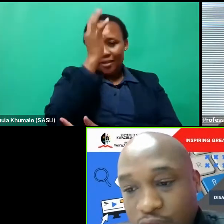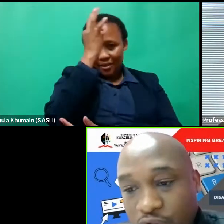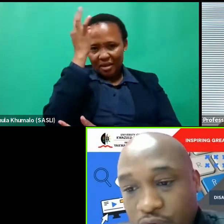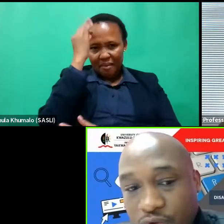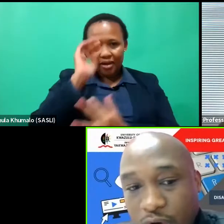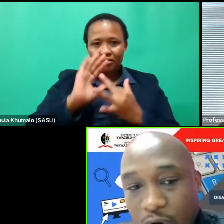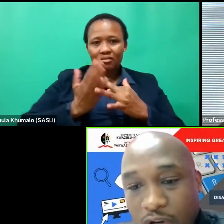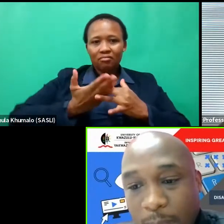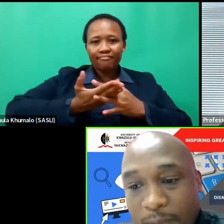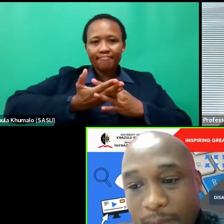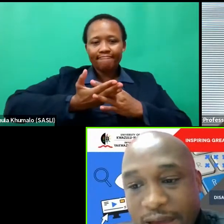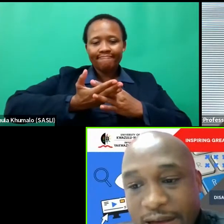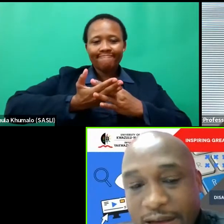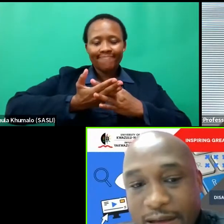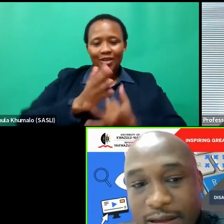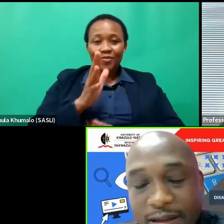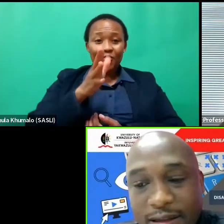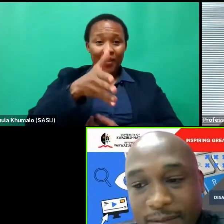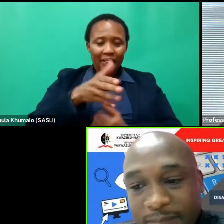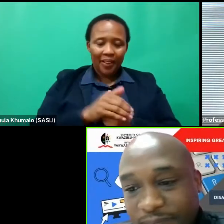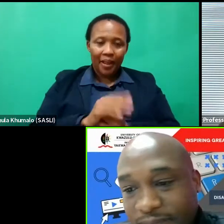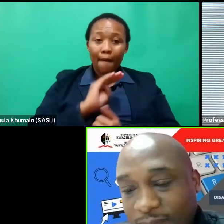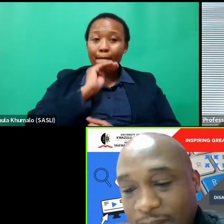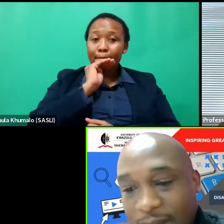which means we should all be back